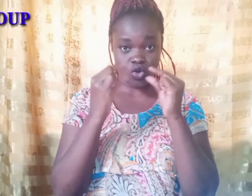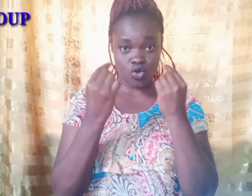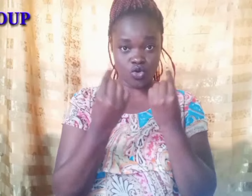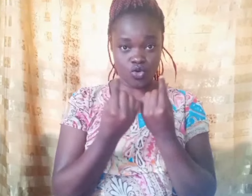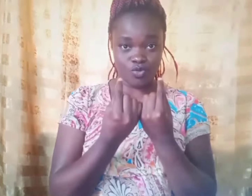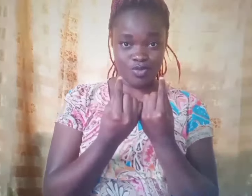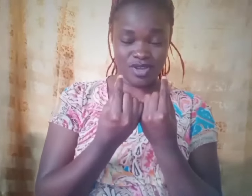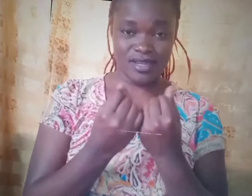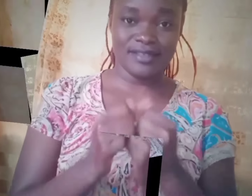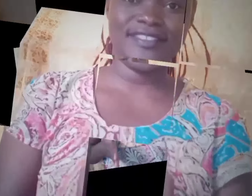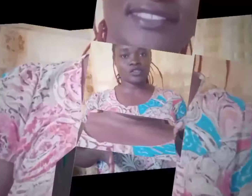group.